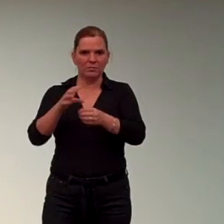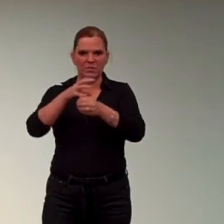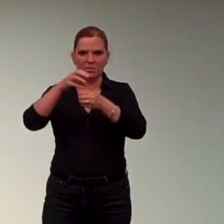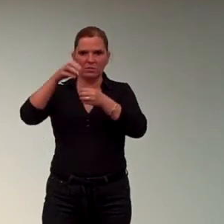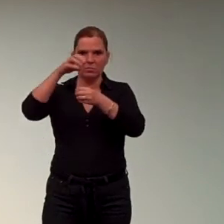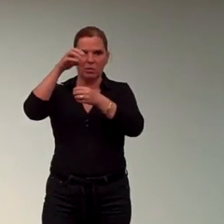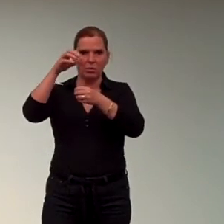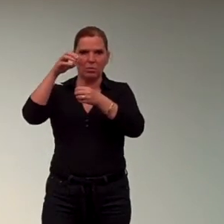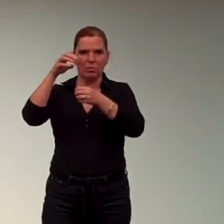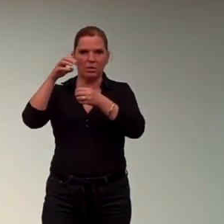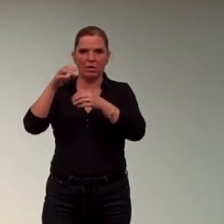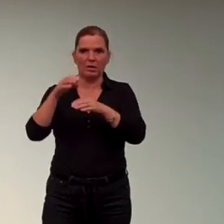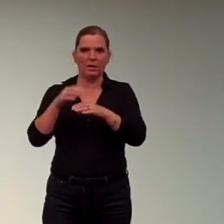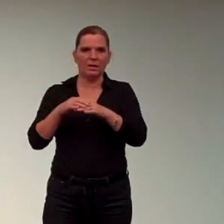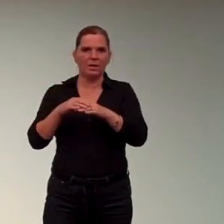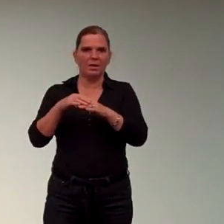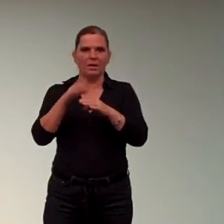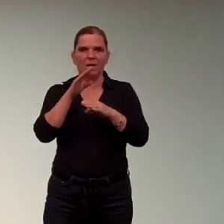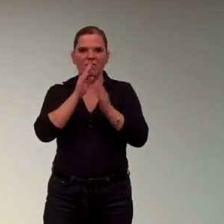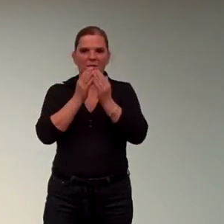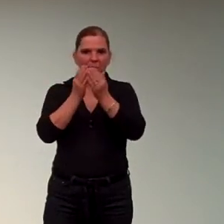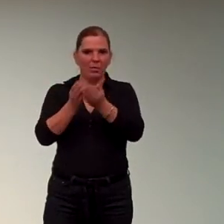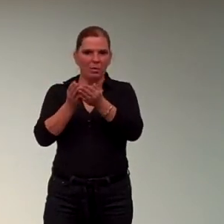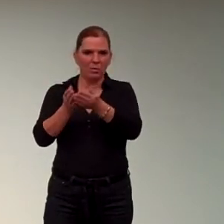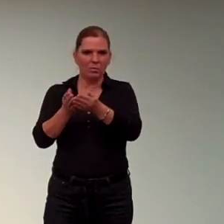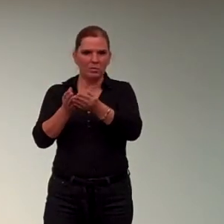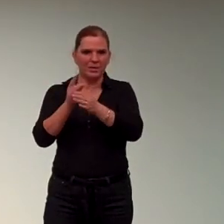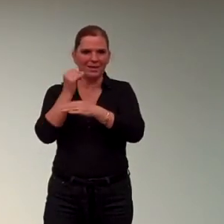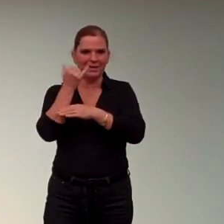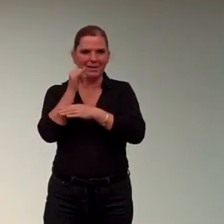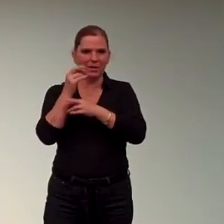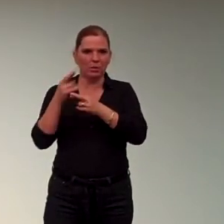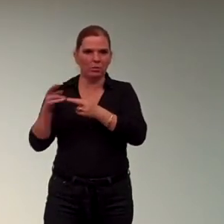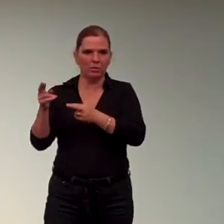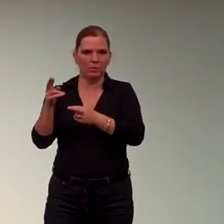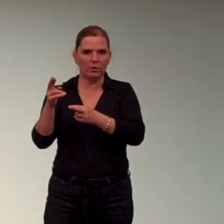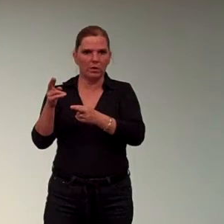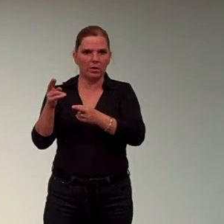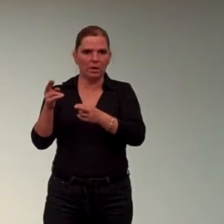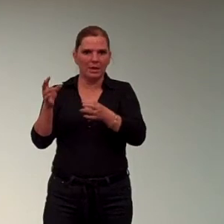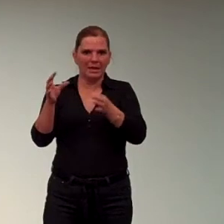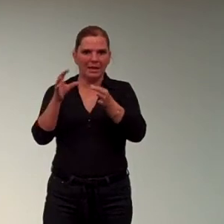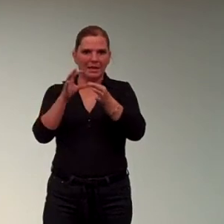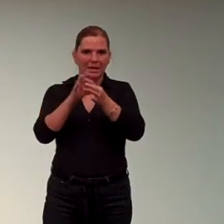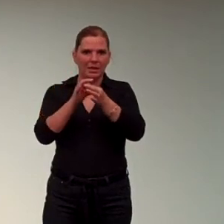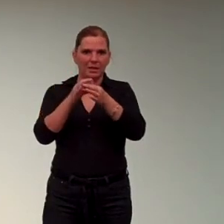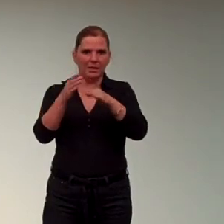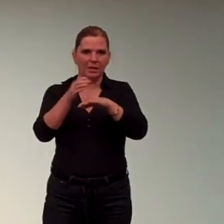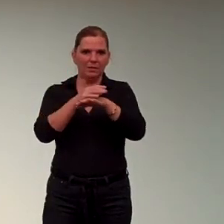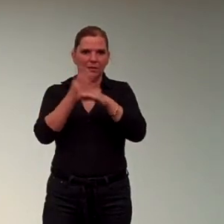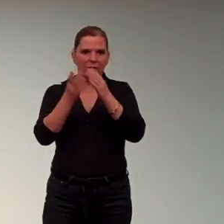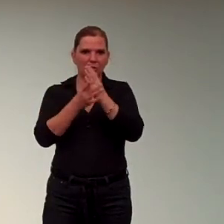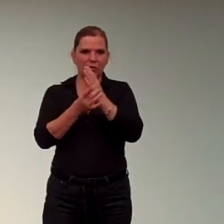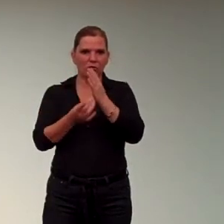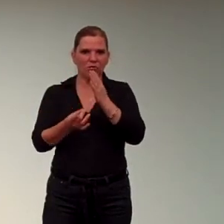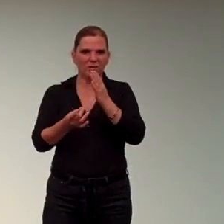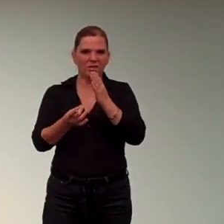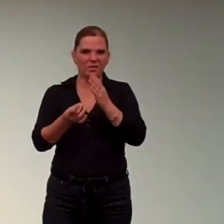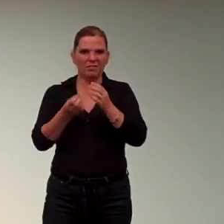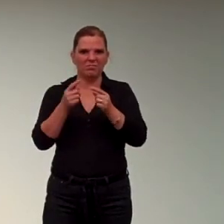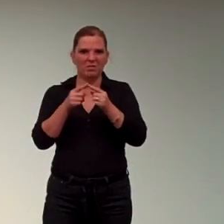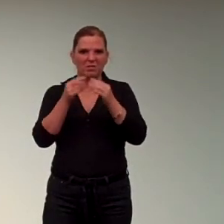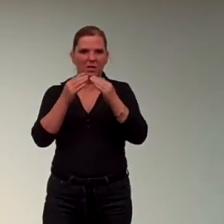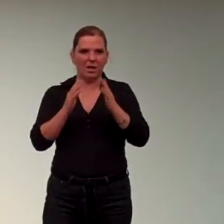the wharves, smoke on the dingy boats, on the yellow river, clinging in a coating of greasy soot to the house